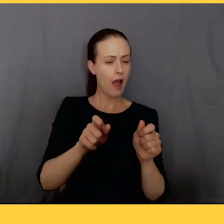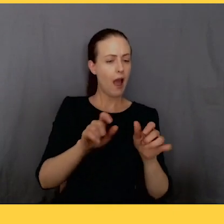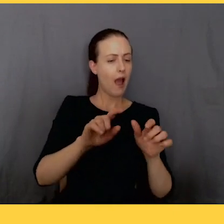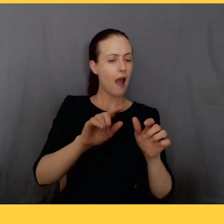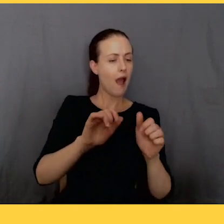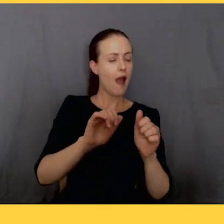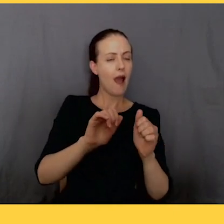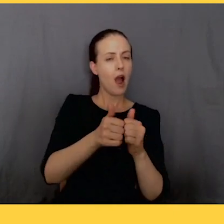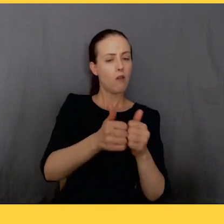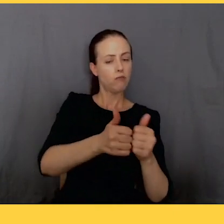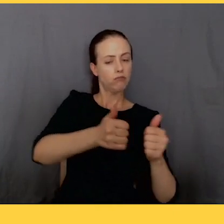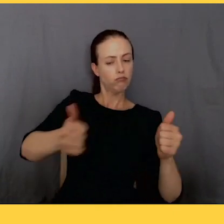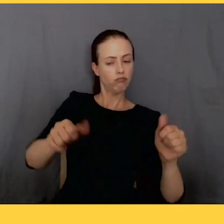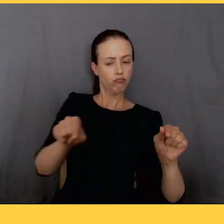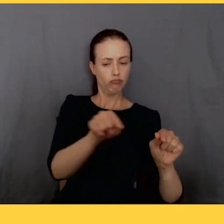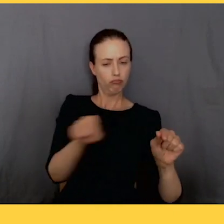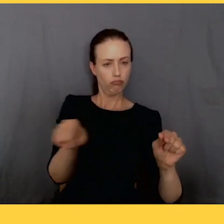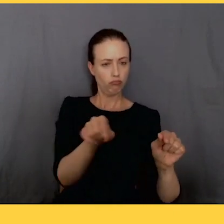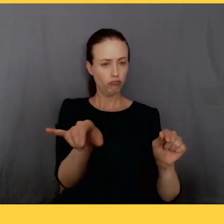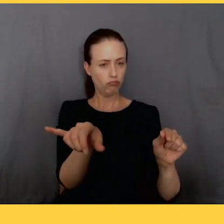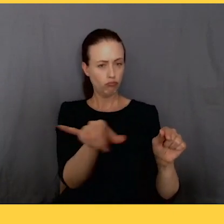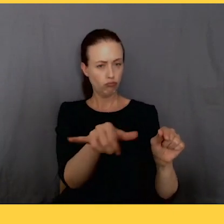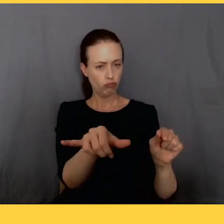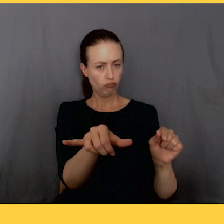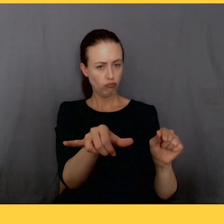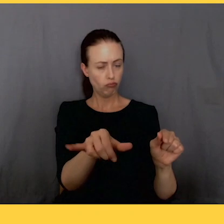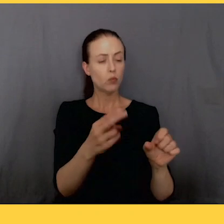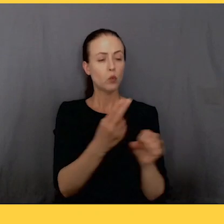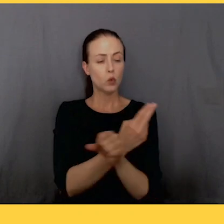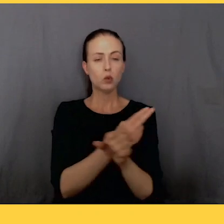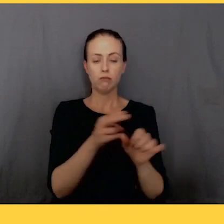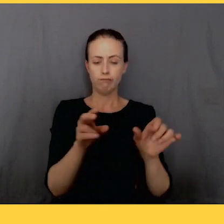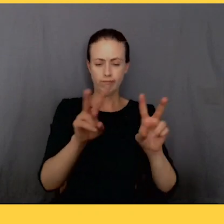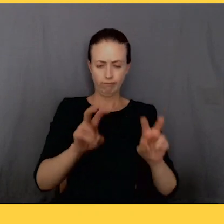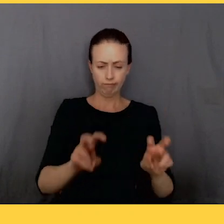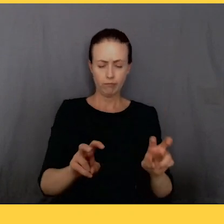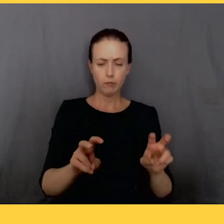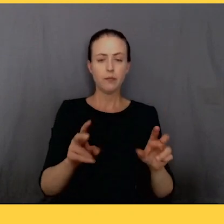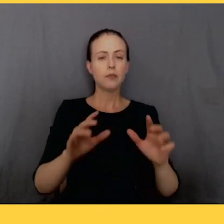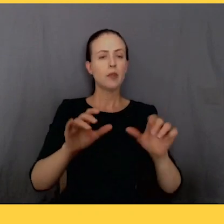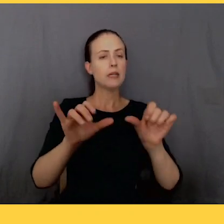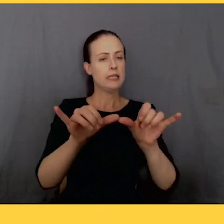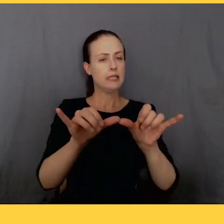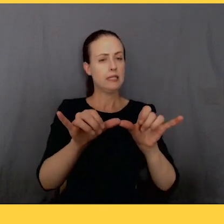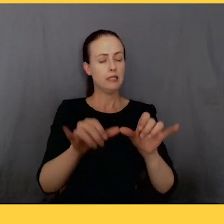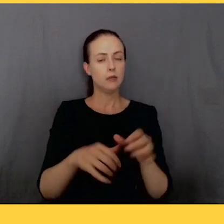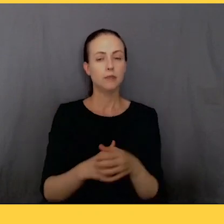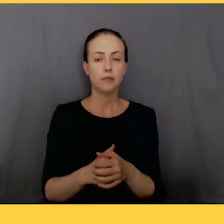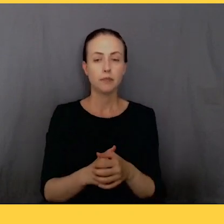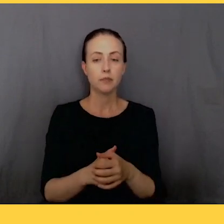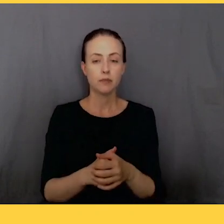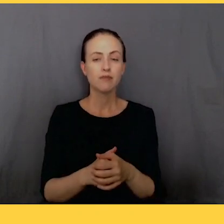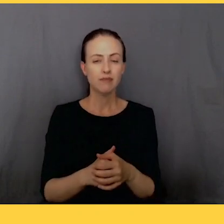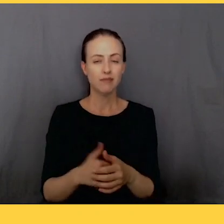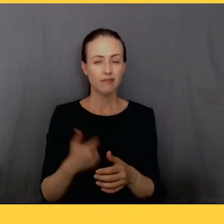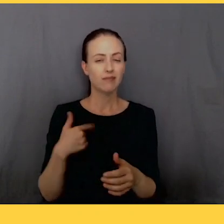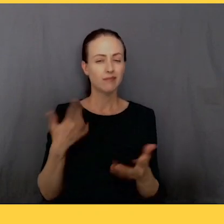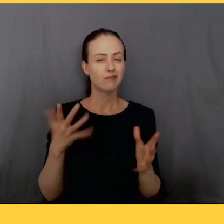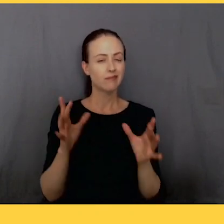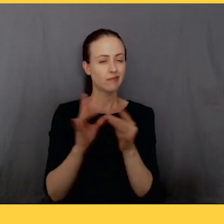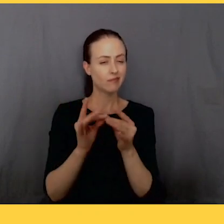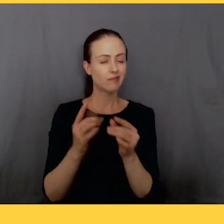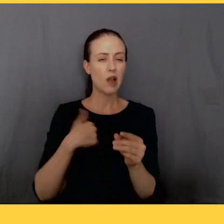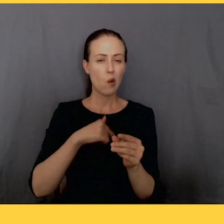of the technology that we use to assess the distance. Earlier I mentioned about we're conducting